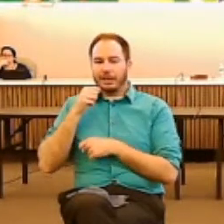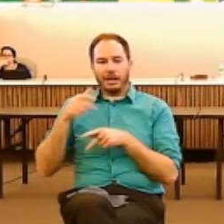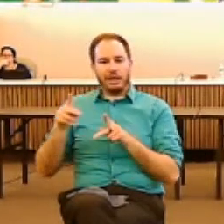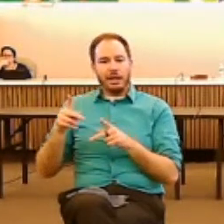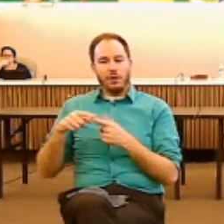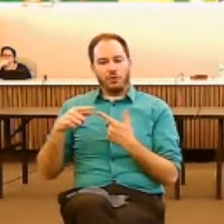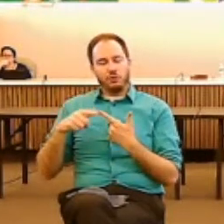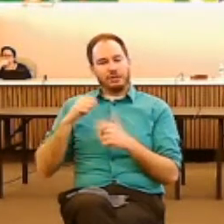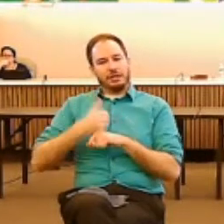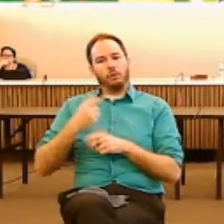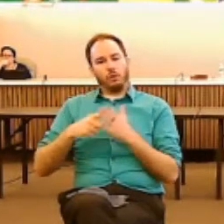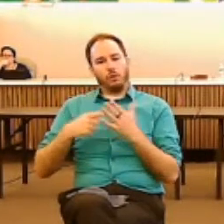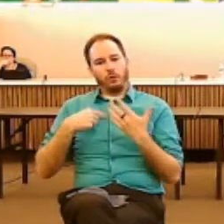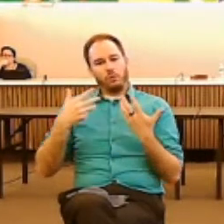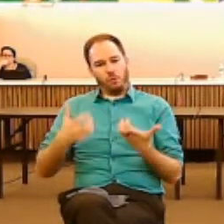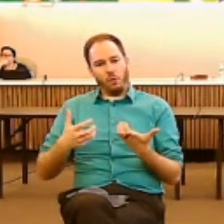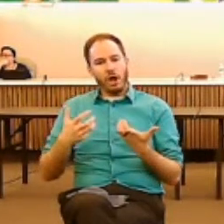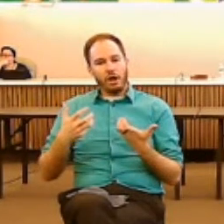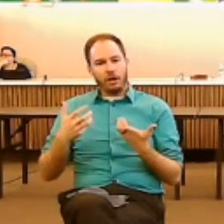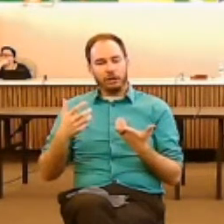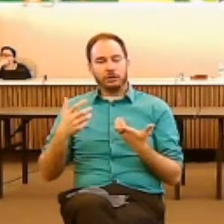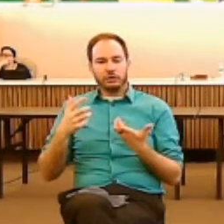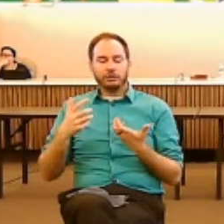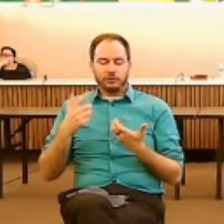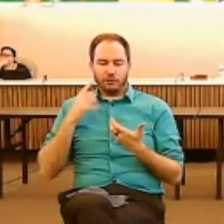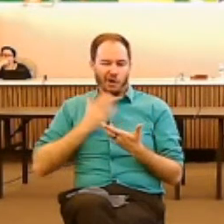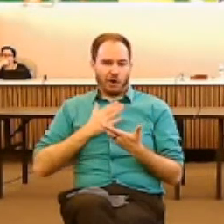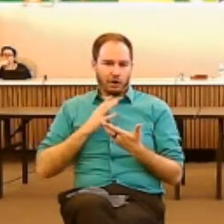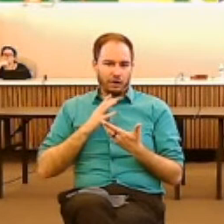to build our model.